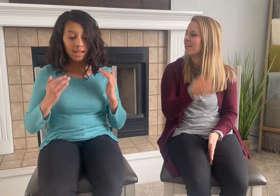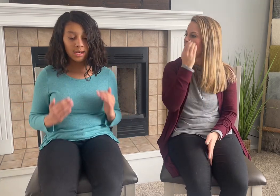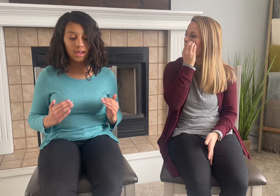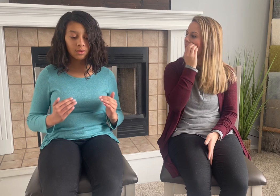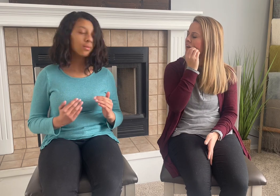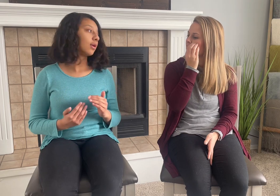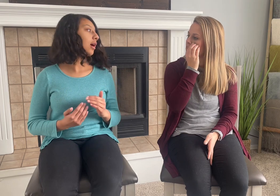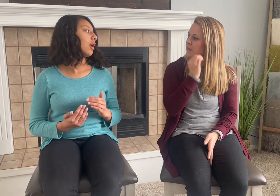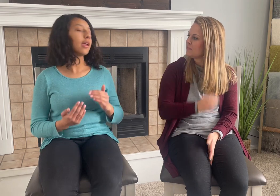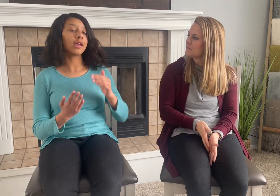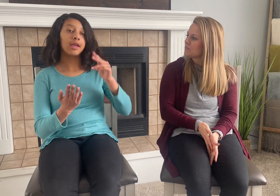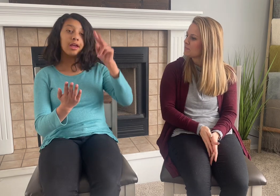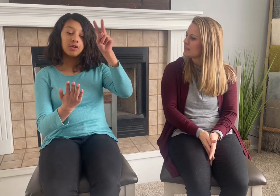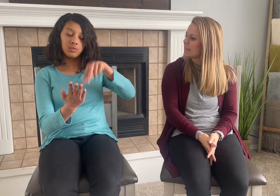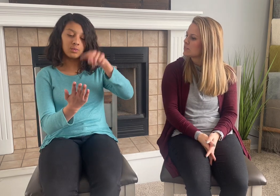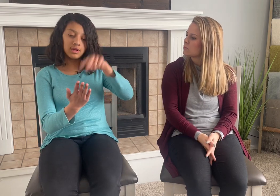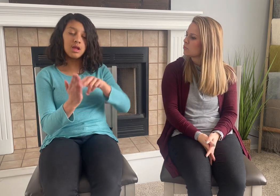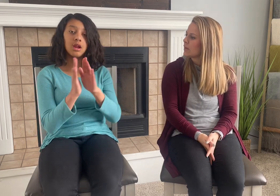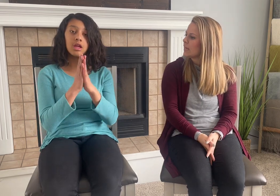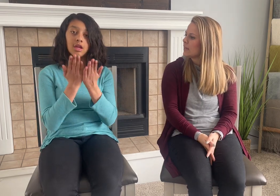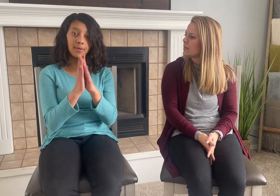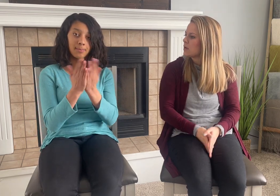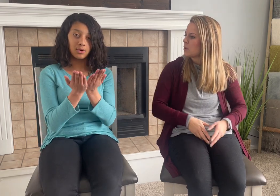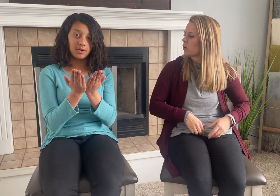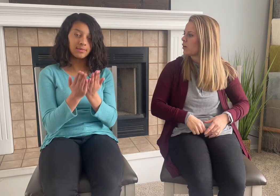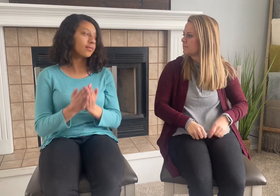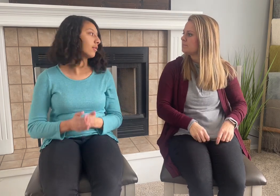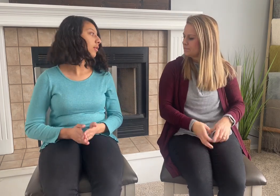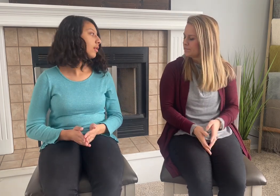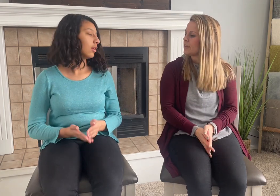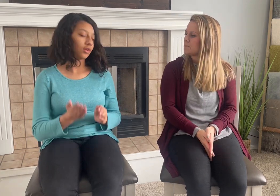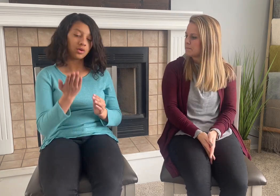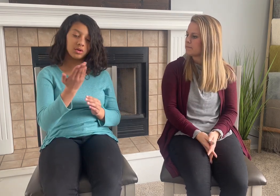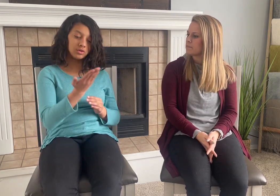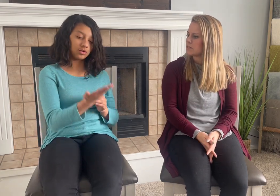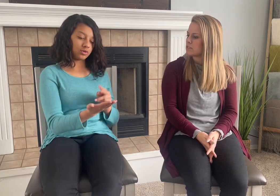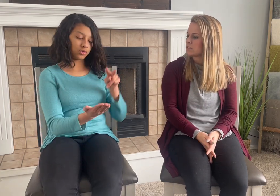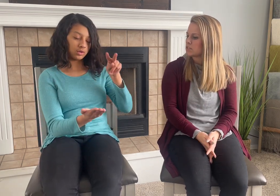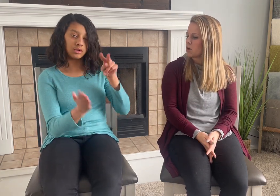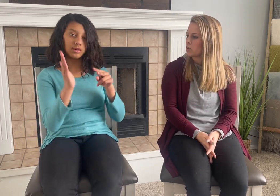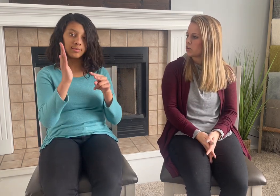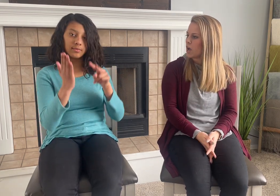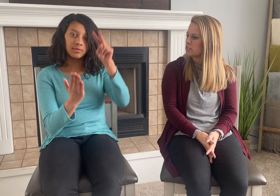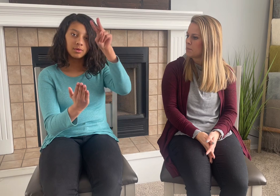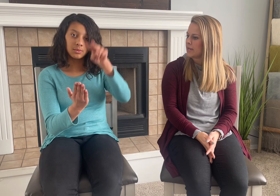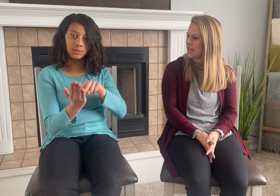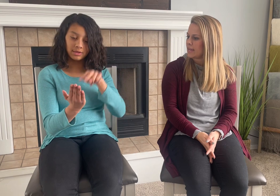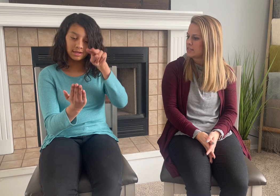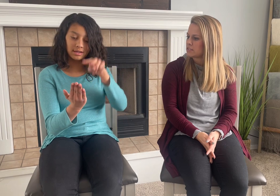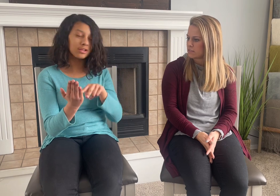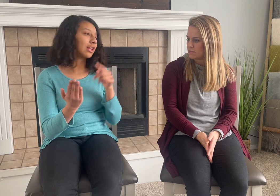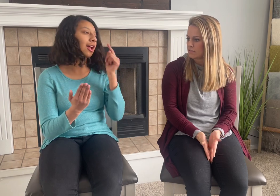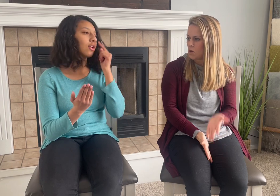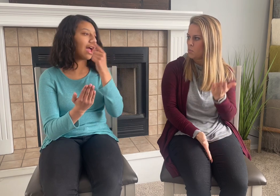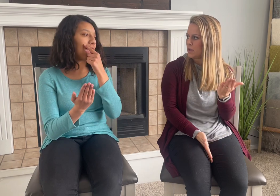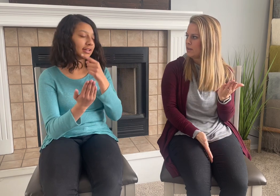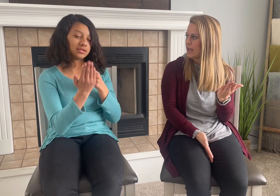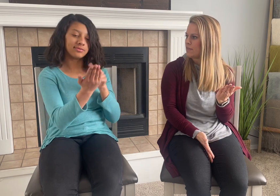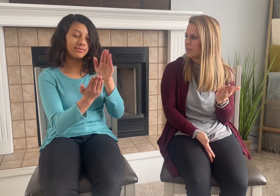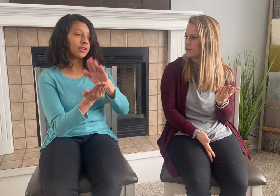All right. Next one is read a book. Yep. So your non-dominant hand is open and then